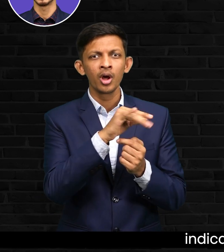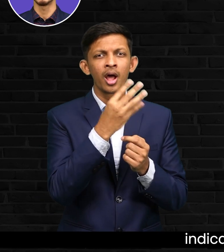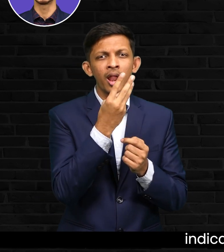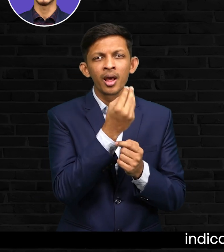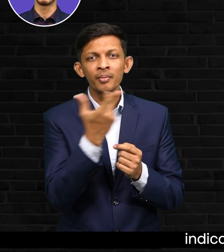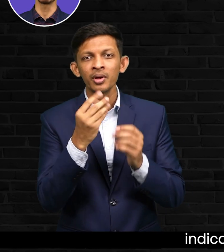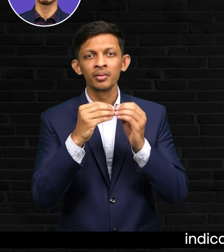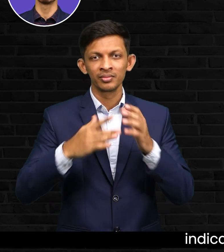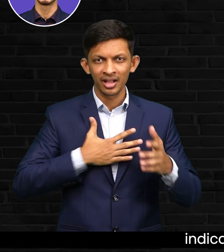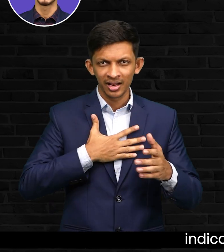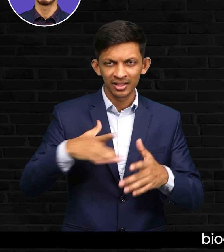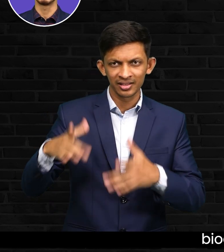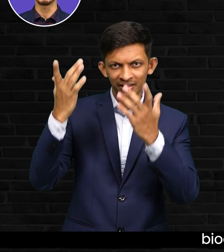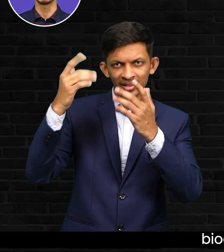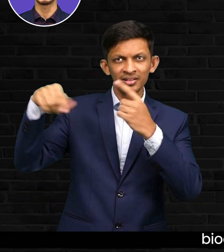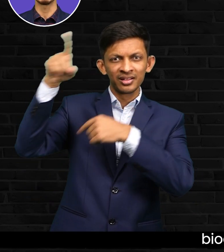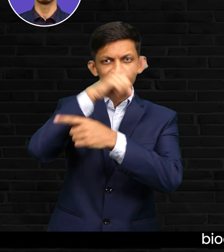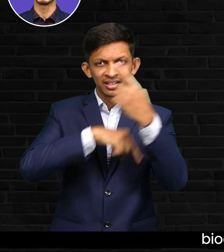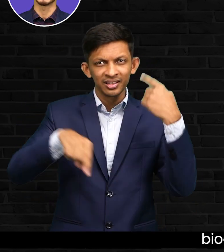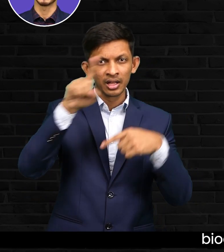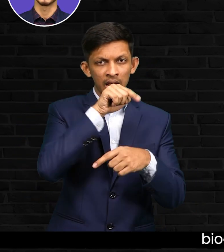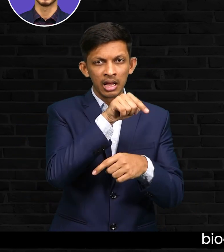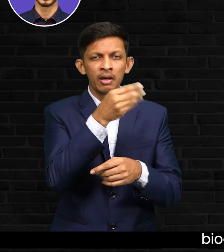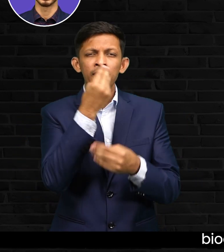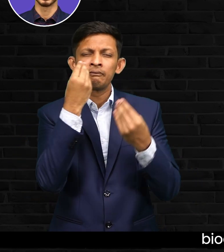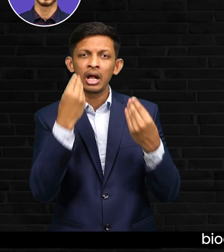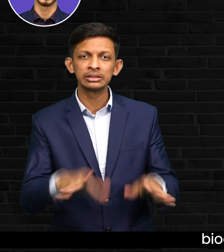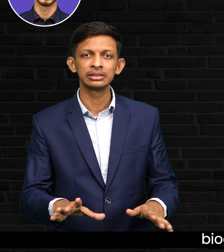indicator of the amount of biodegradable waste.